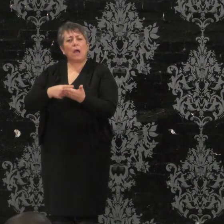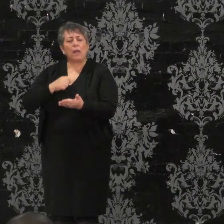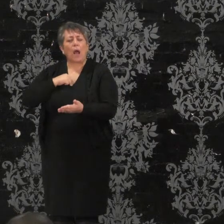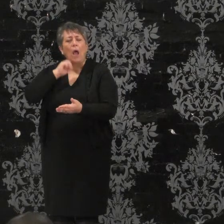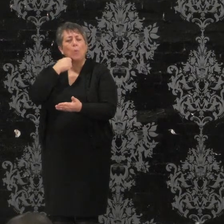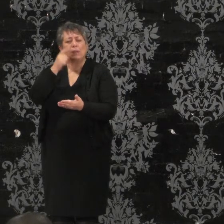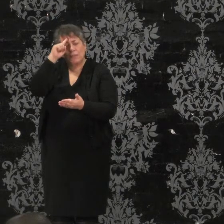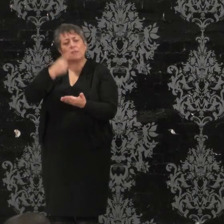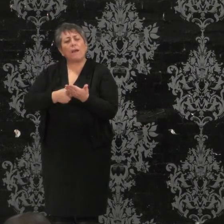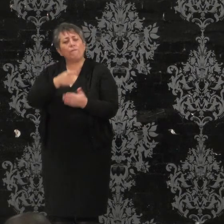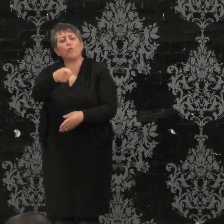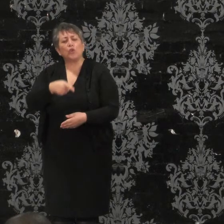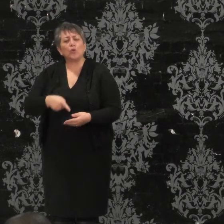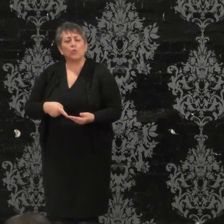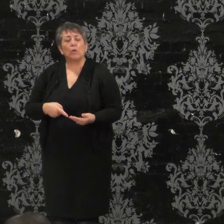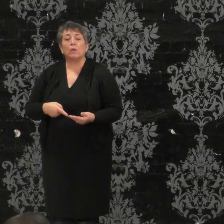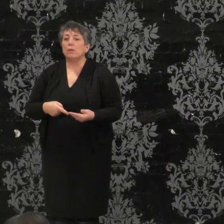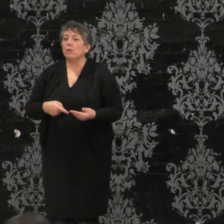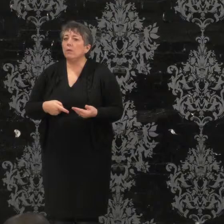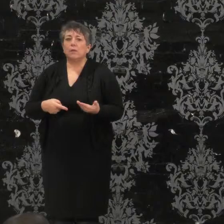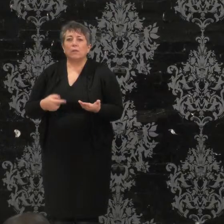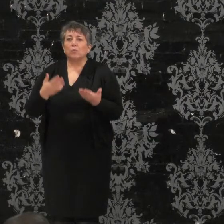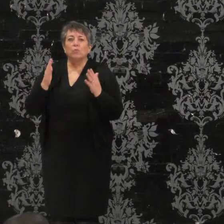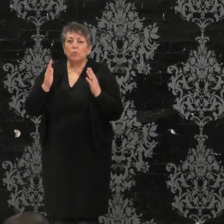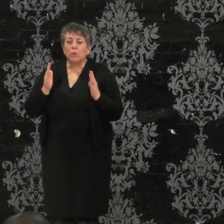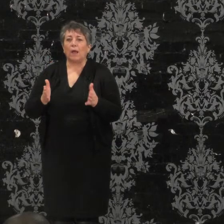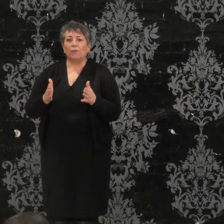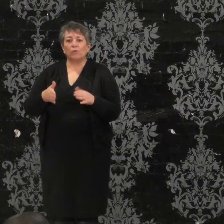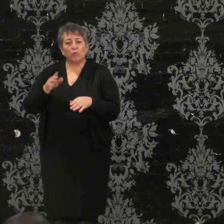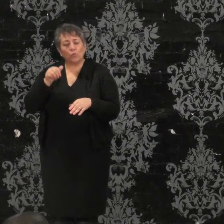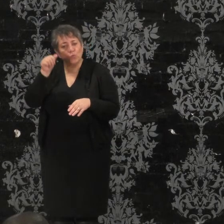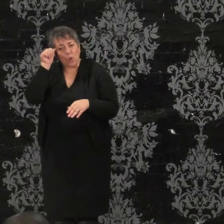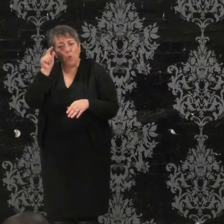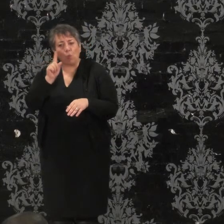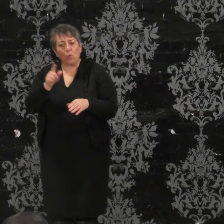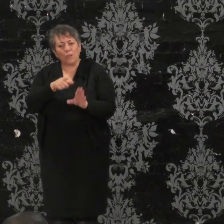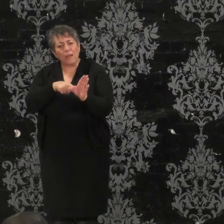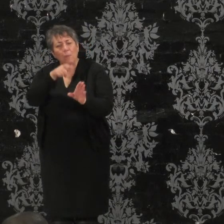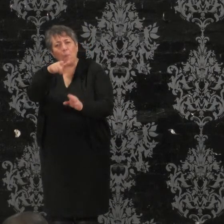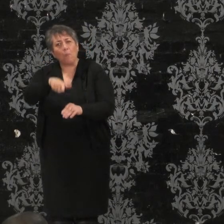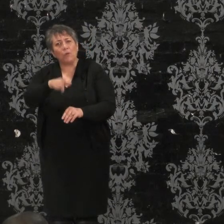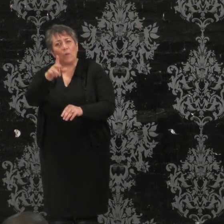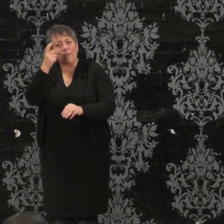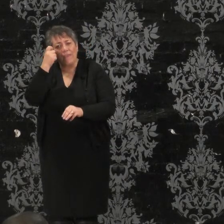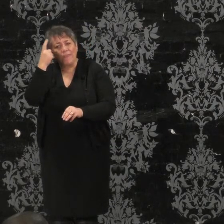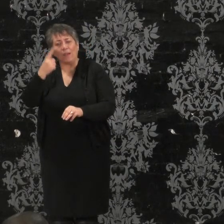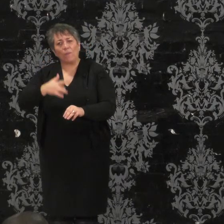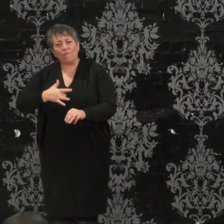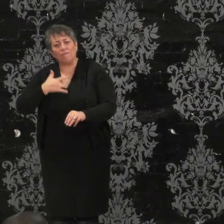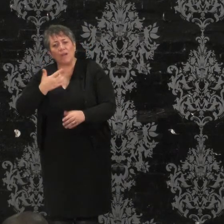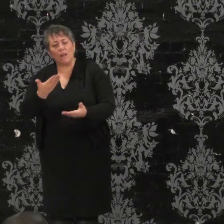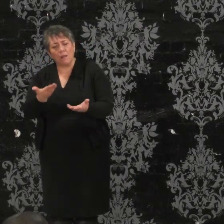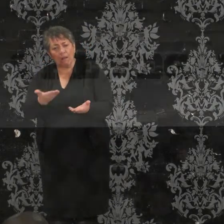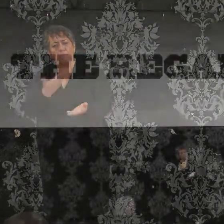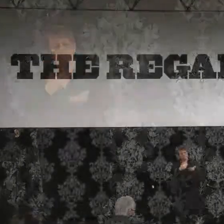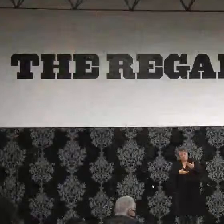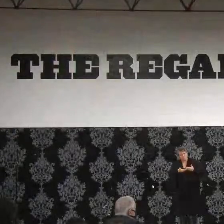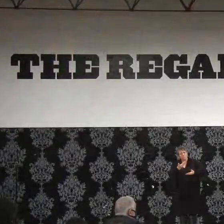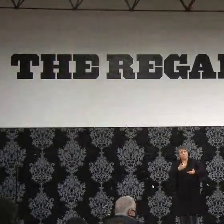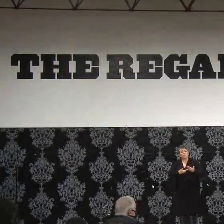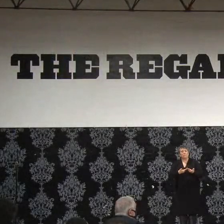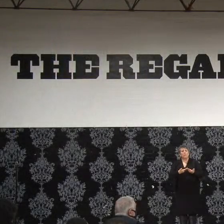make provisions for them and not having their voices heard. It's just so fundamental.